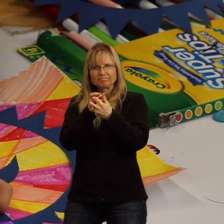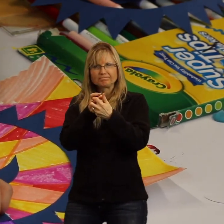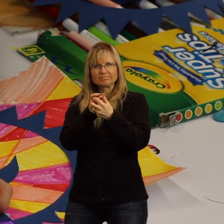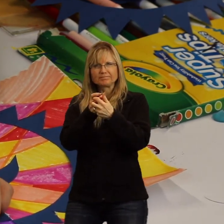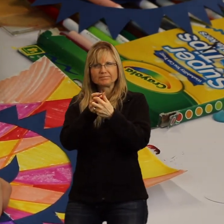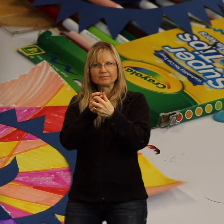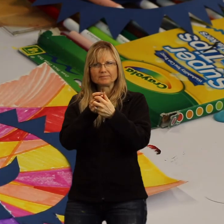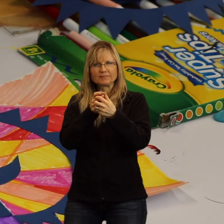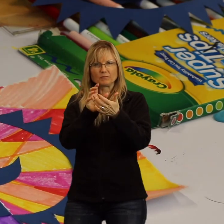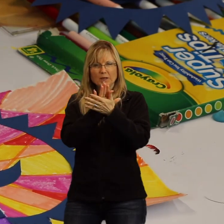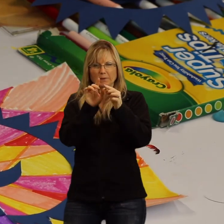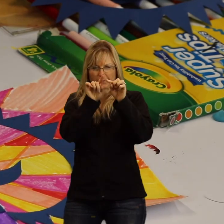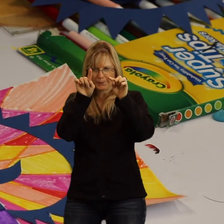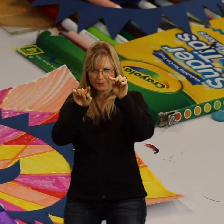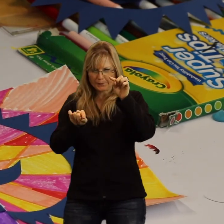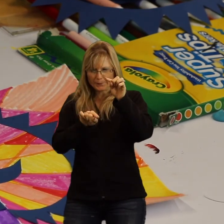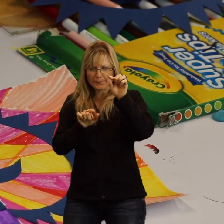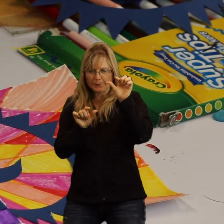the edge of the paper.